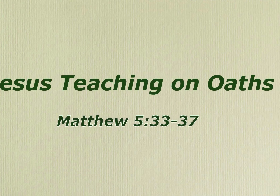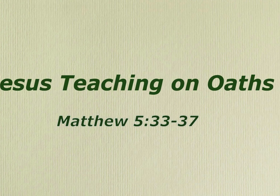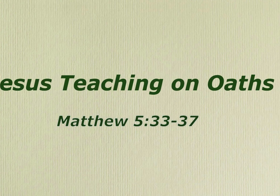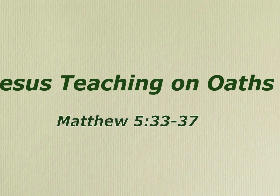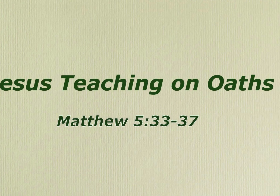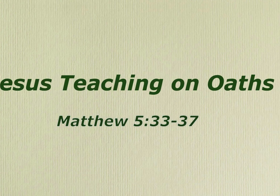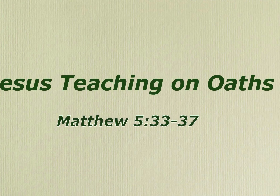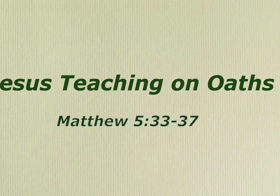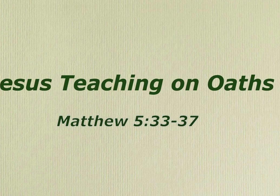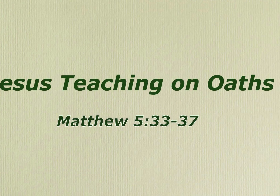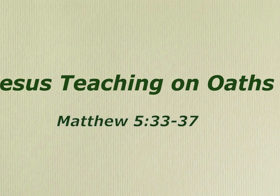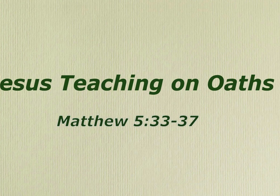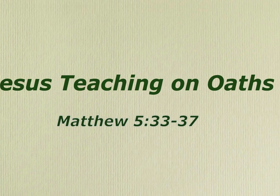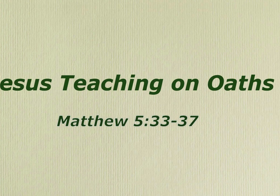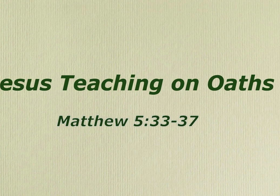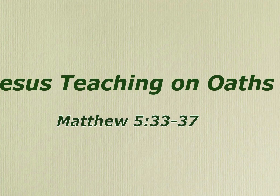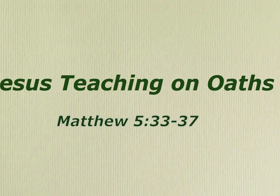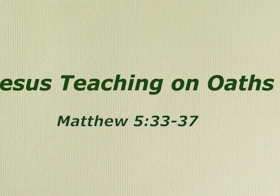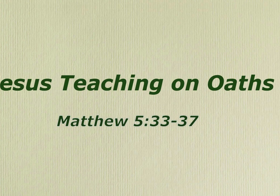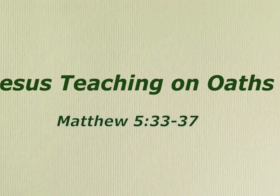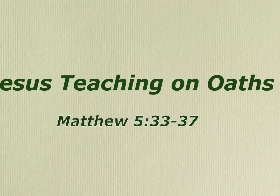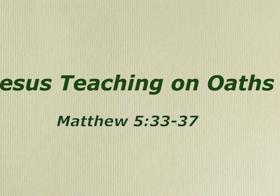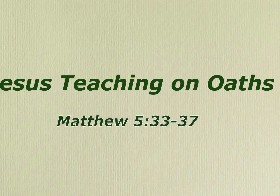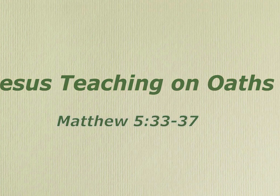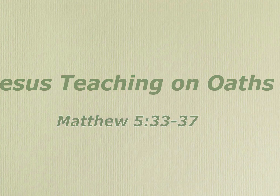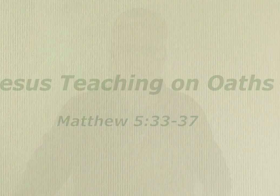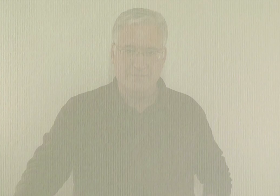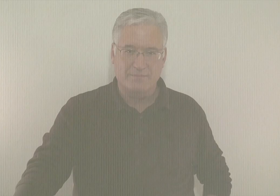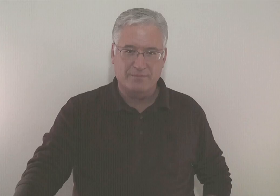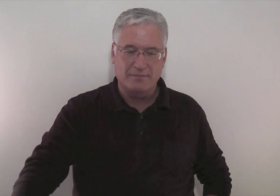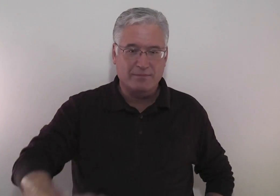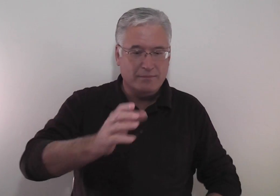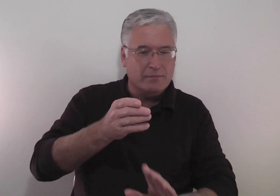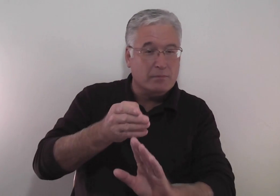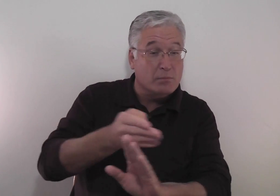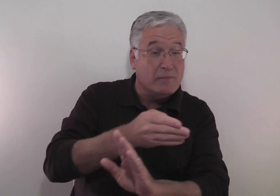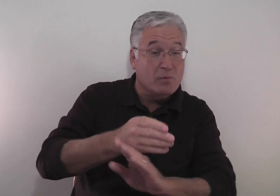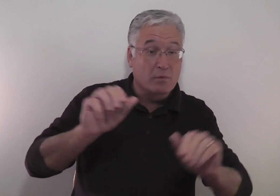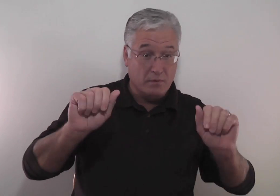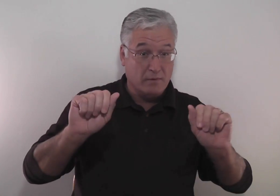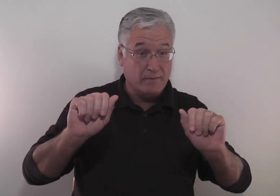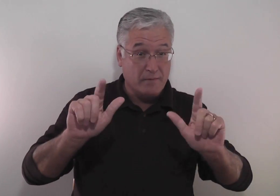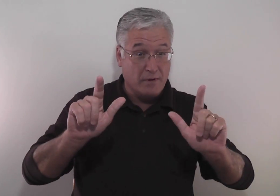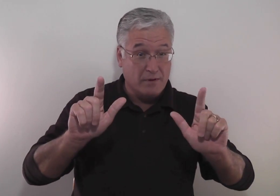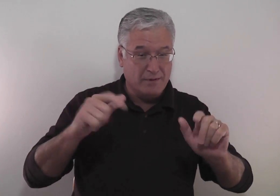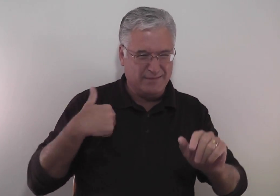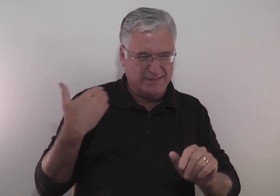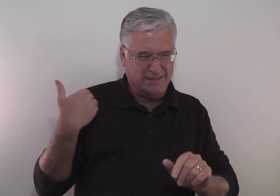Jesus teaching on oaths, Matthew 5:33 through 37. Before this vlog,